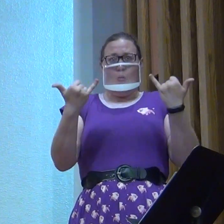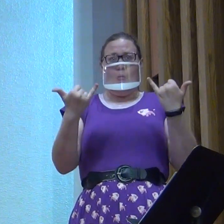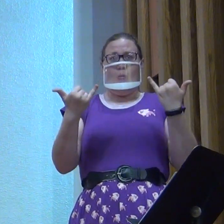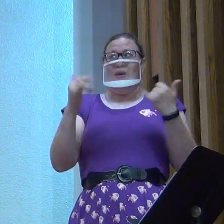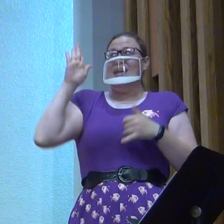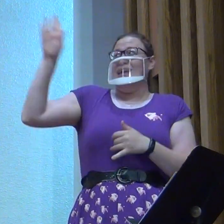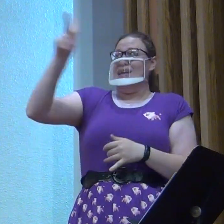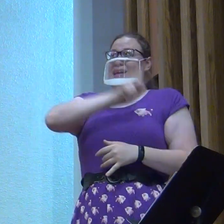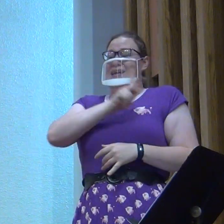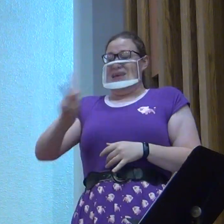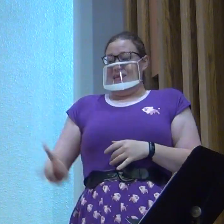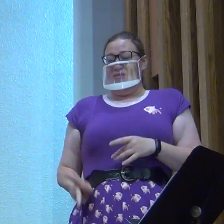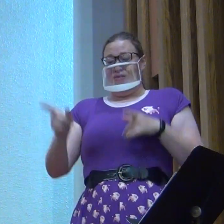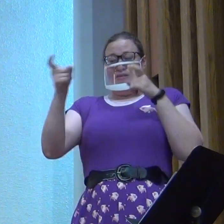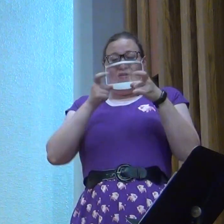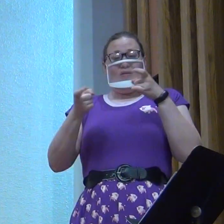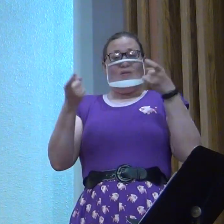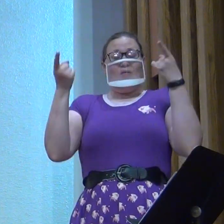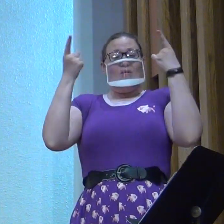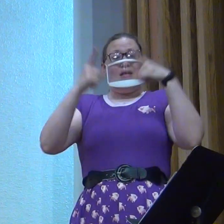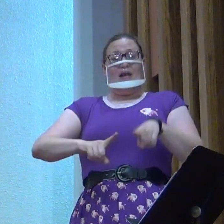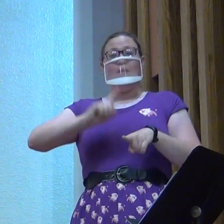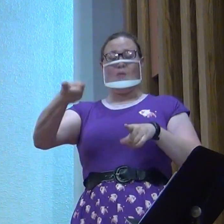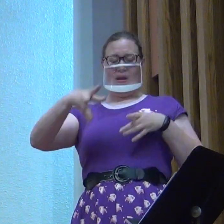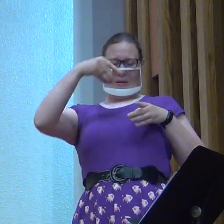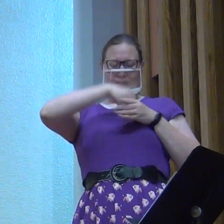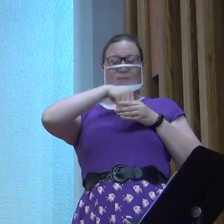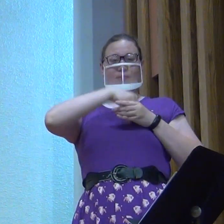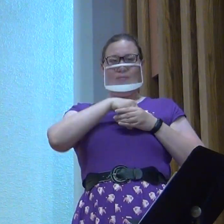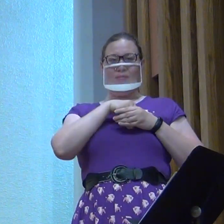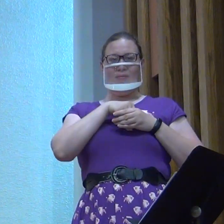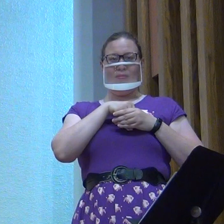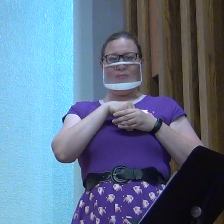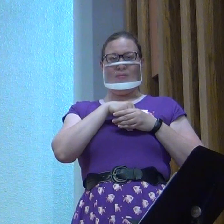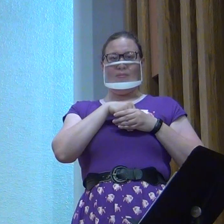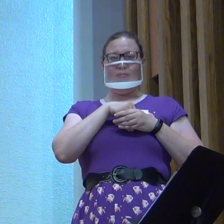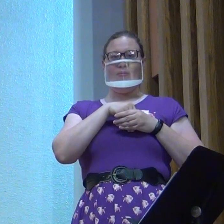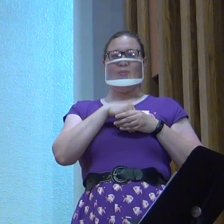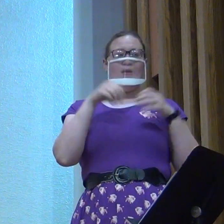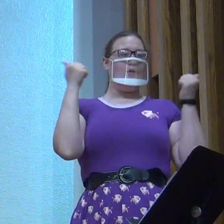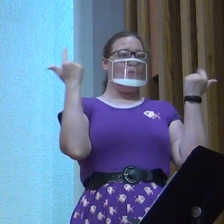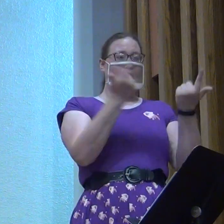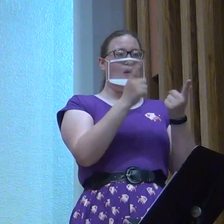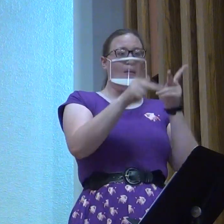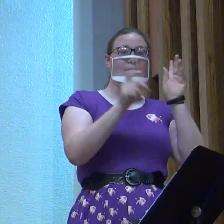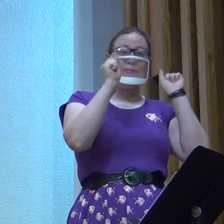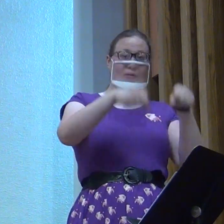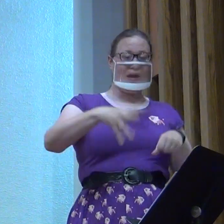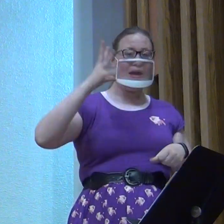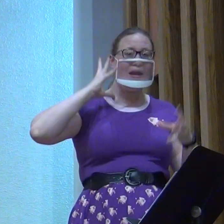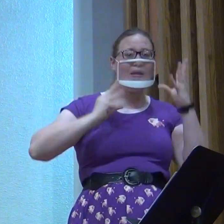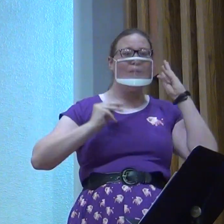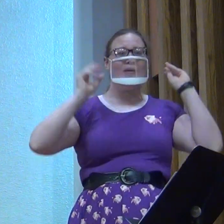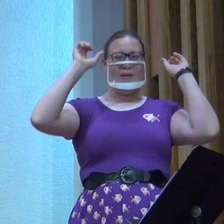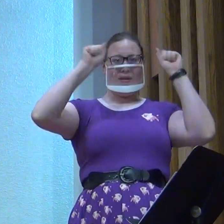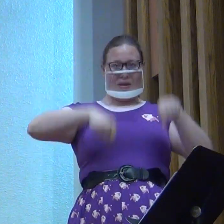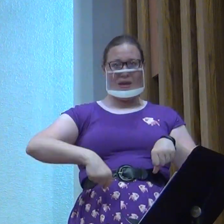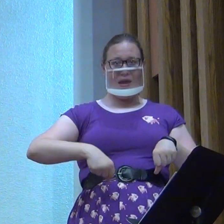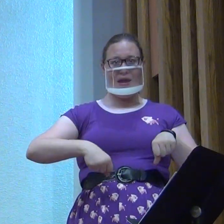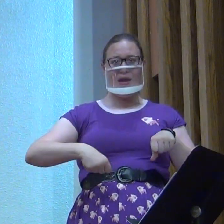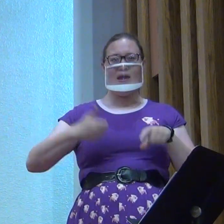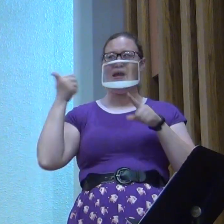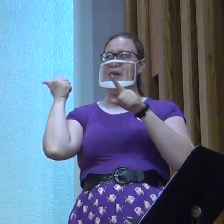exists in God's people. It comes to us directly and individually. It is the ultimate